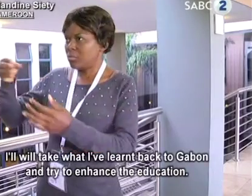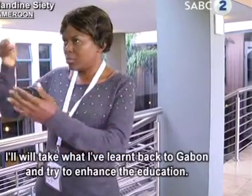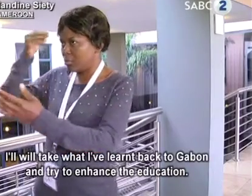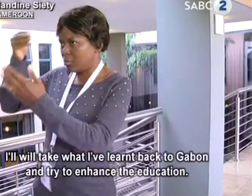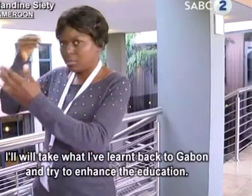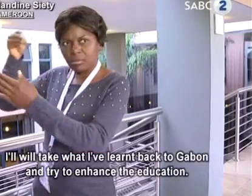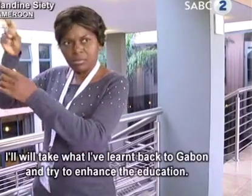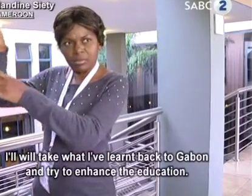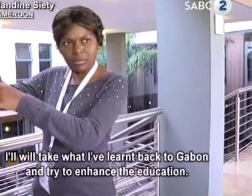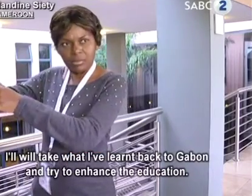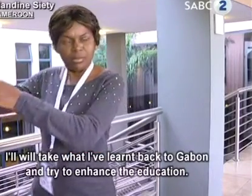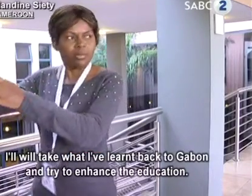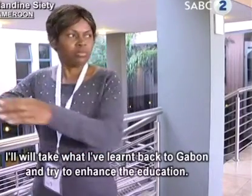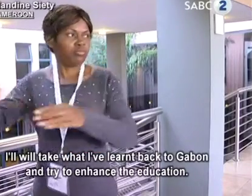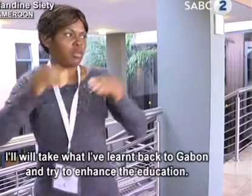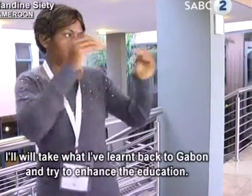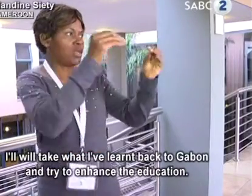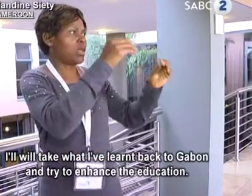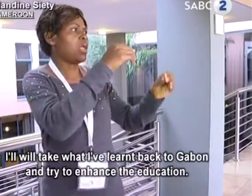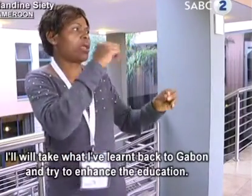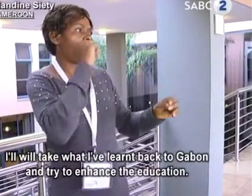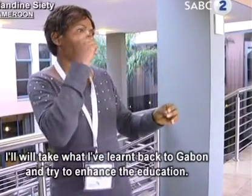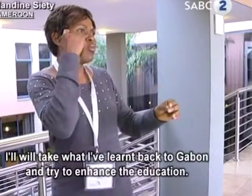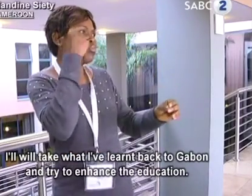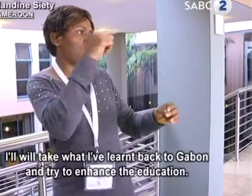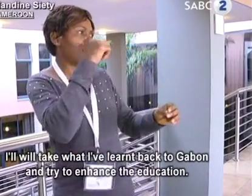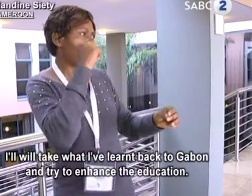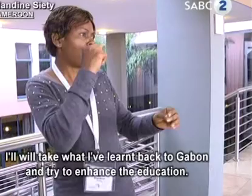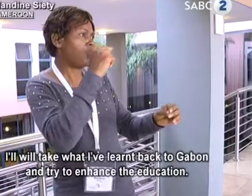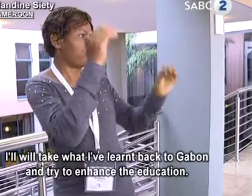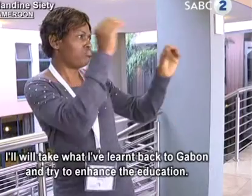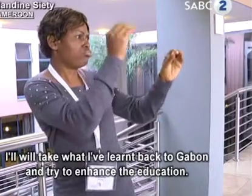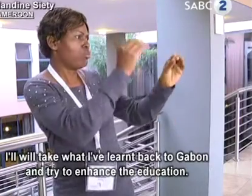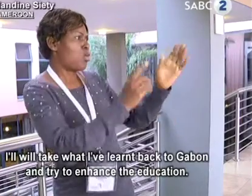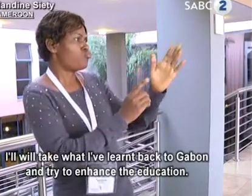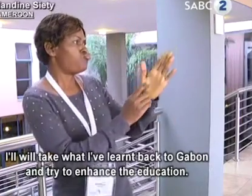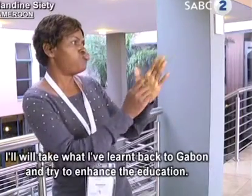learned back to Gabon and try to enhance the education.